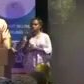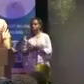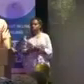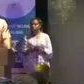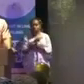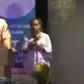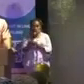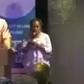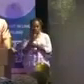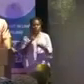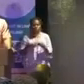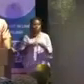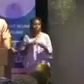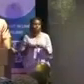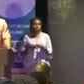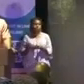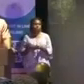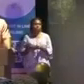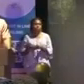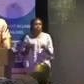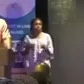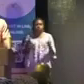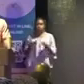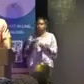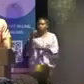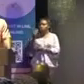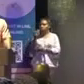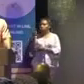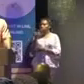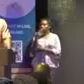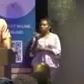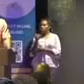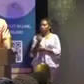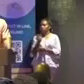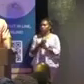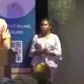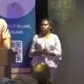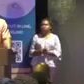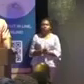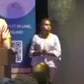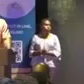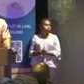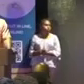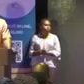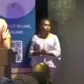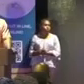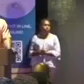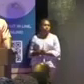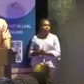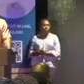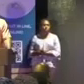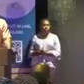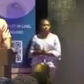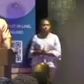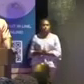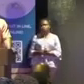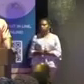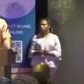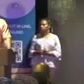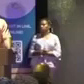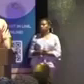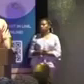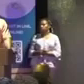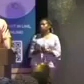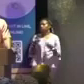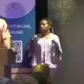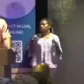taken. We limit it to the presentation when walking lem. So, lo legally business blue that you are currently